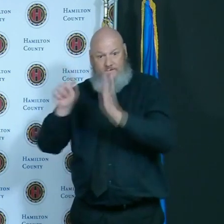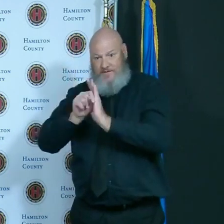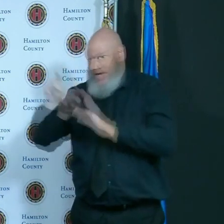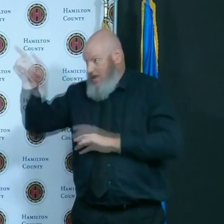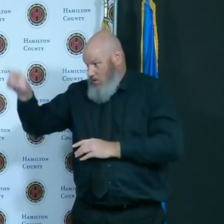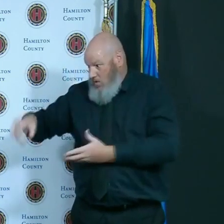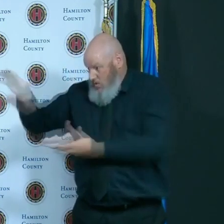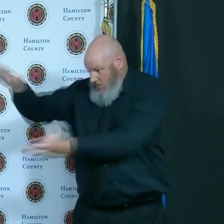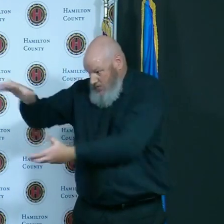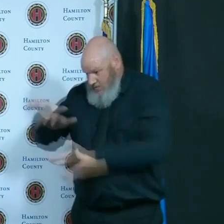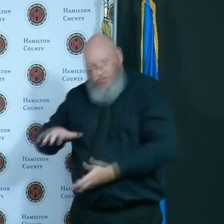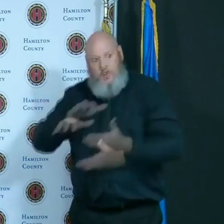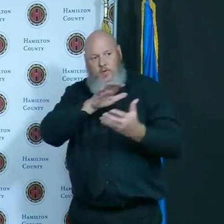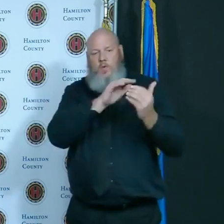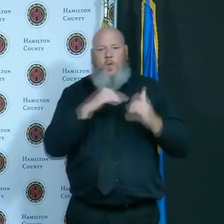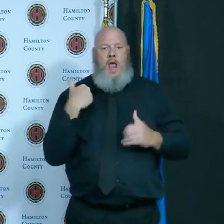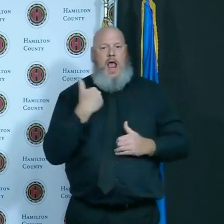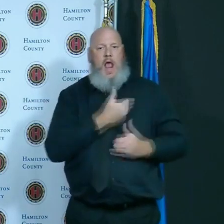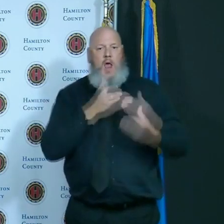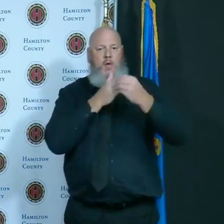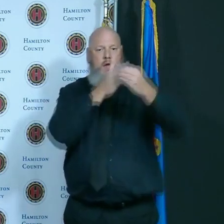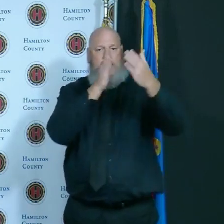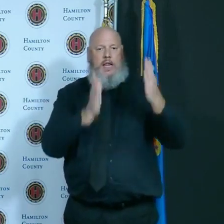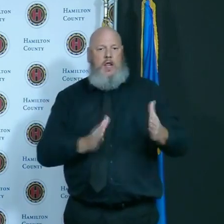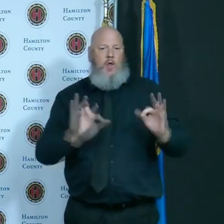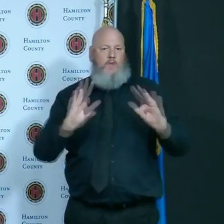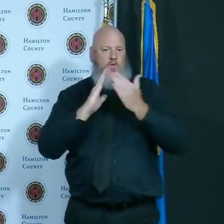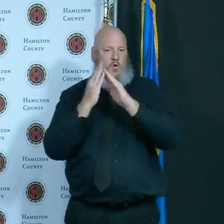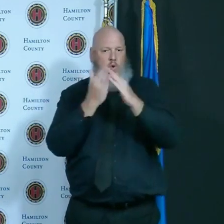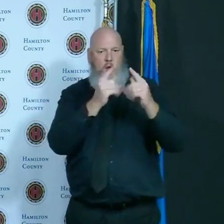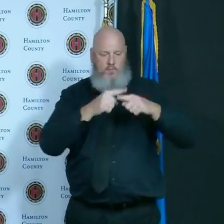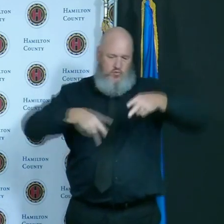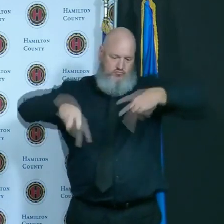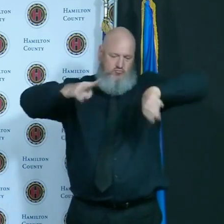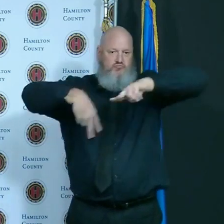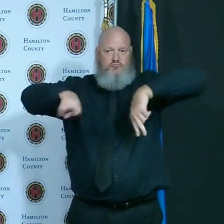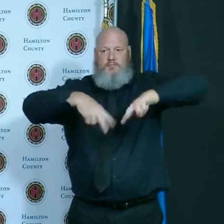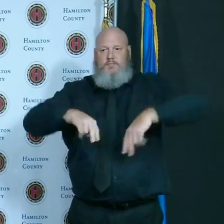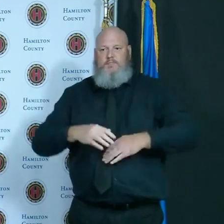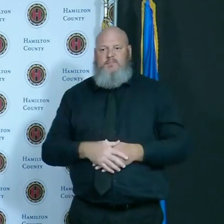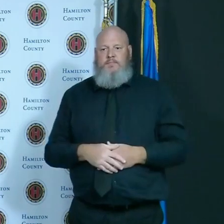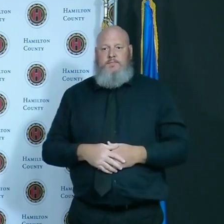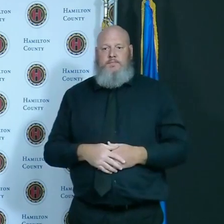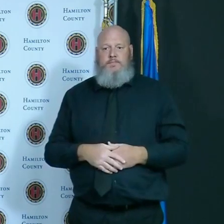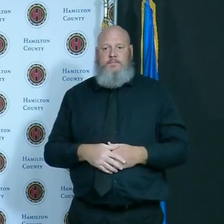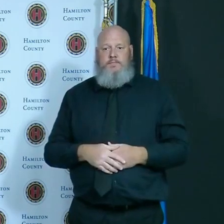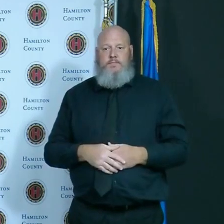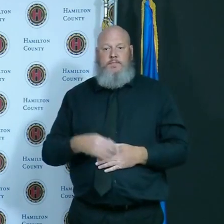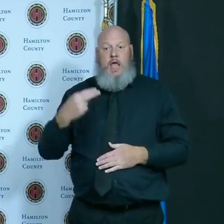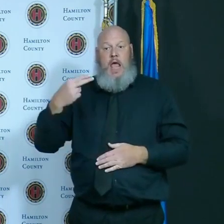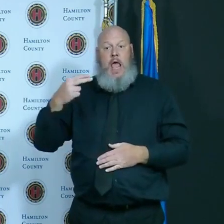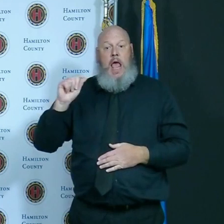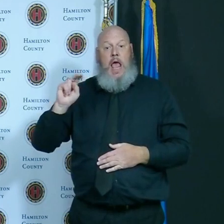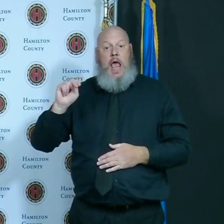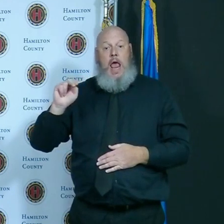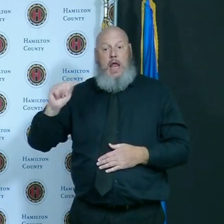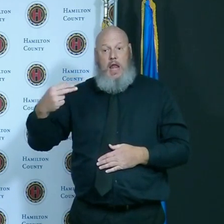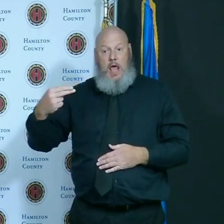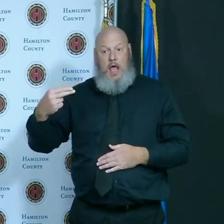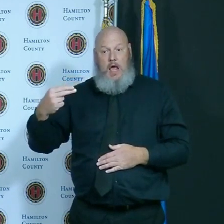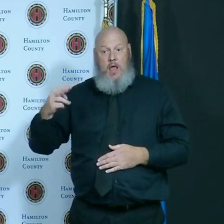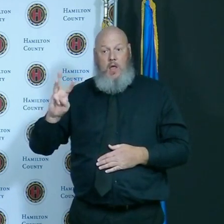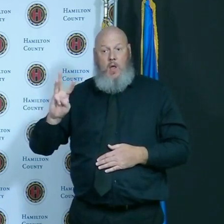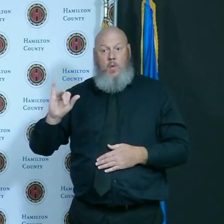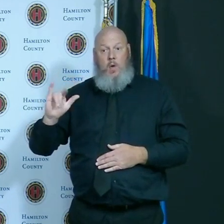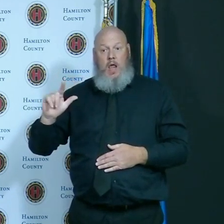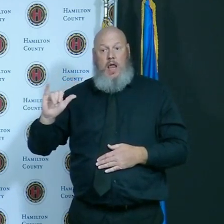Willingham, who is your 20-year-old peer and liaison to my office, is your chairperson. She will